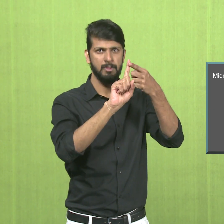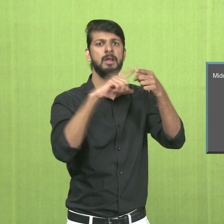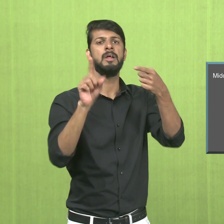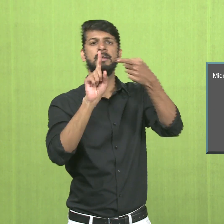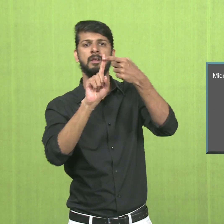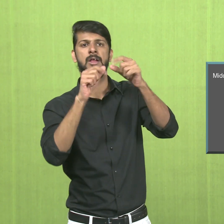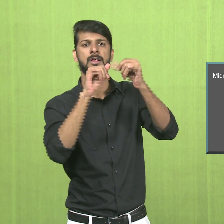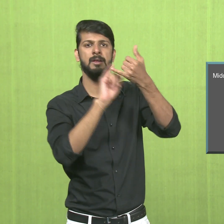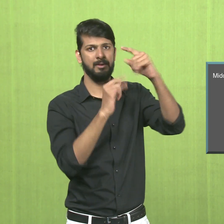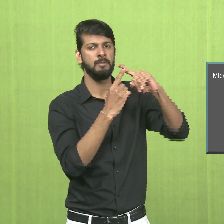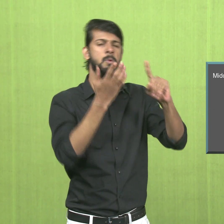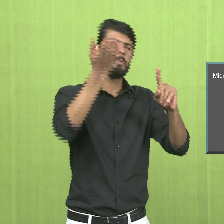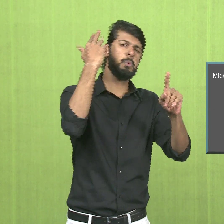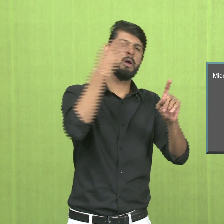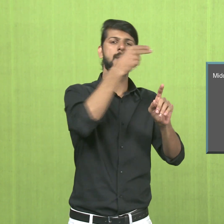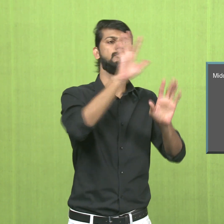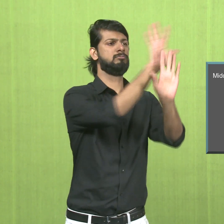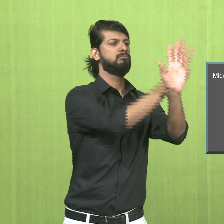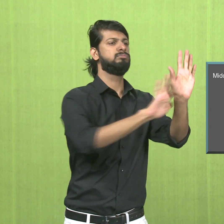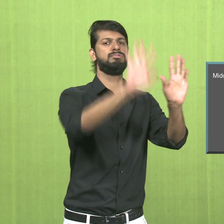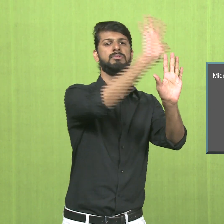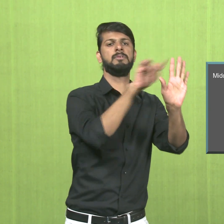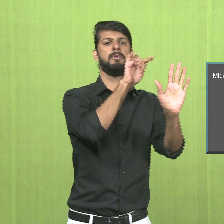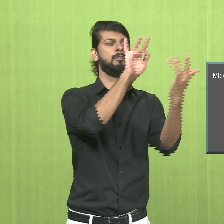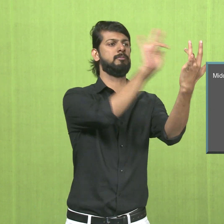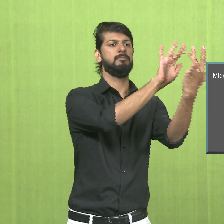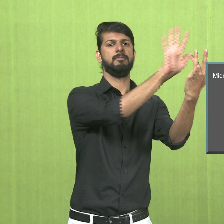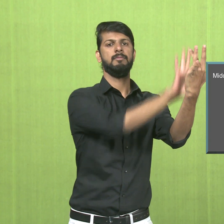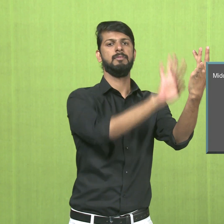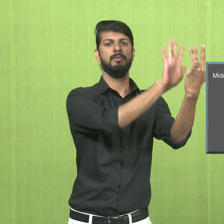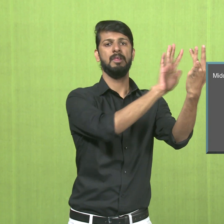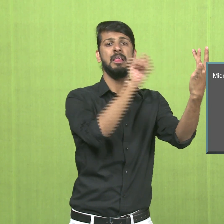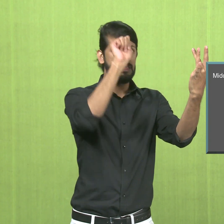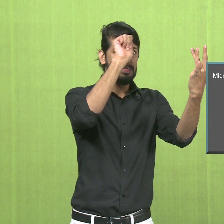countries are known as the Middle East.